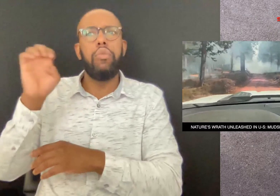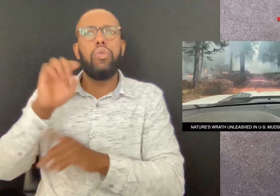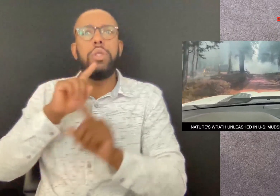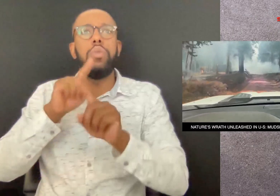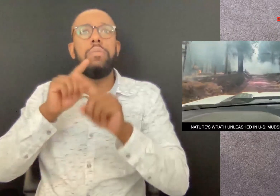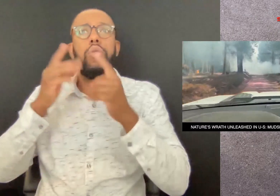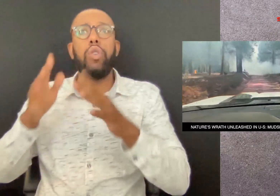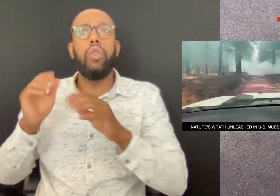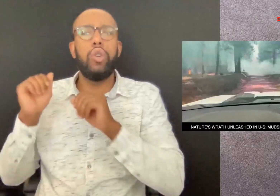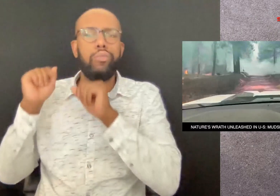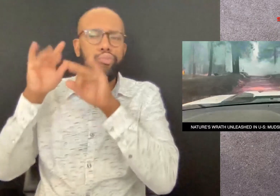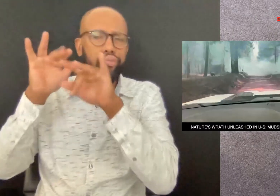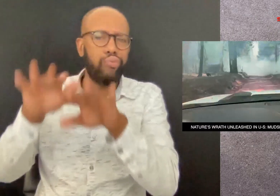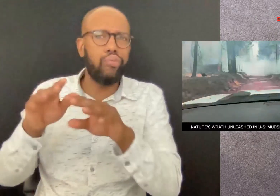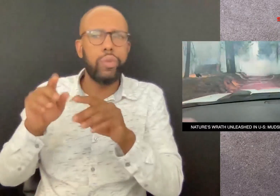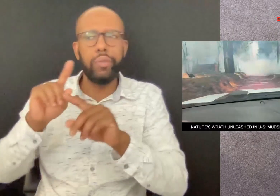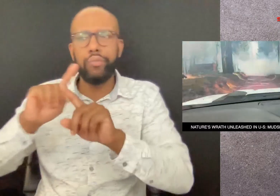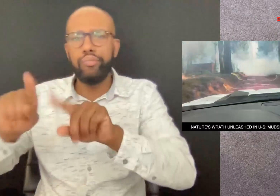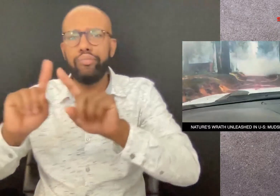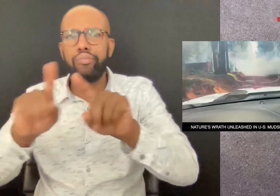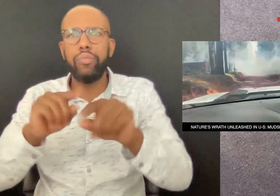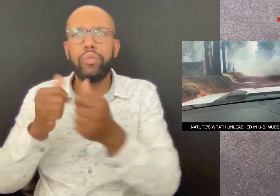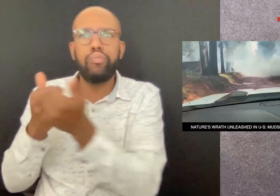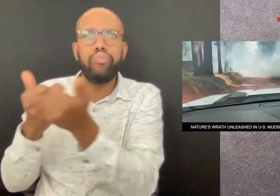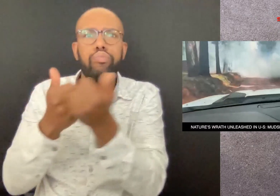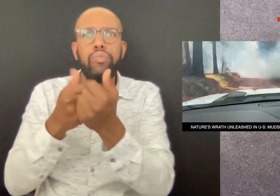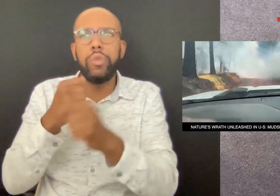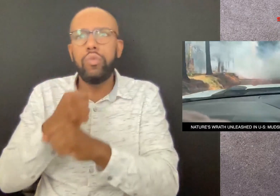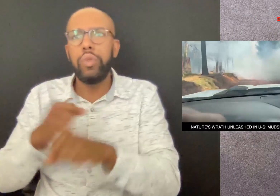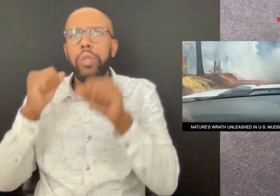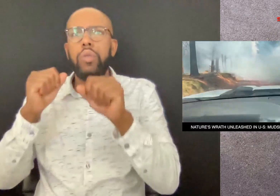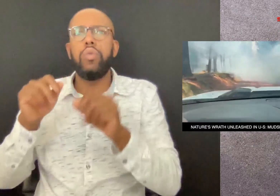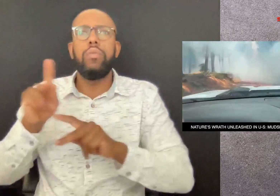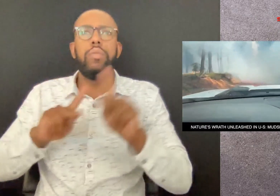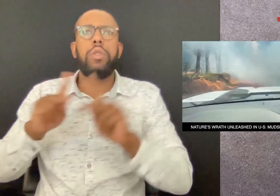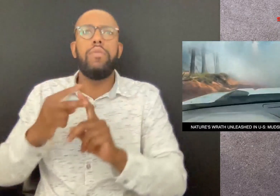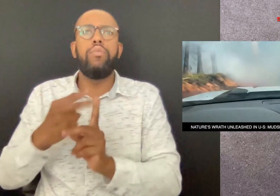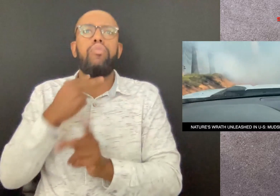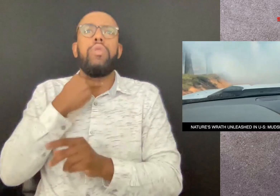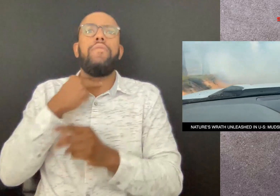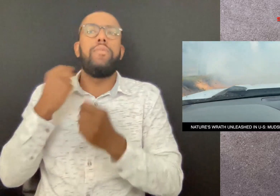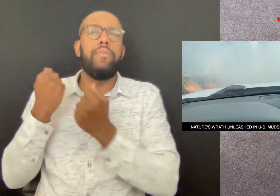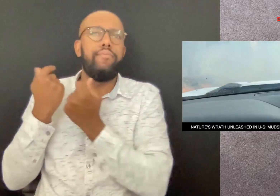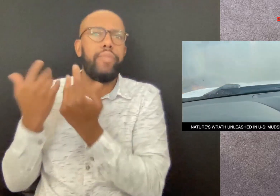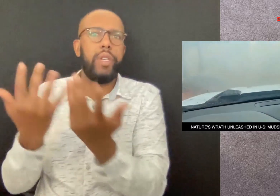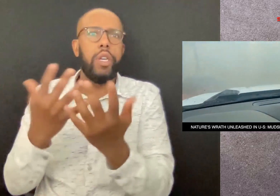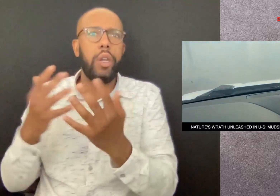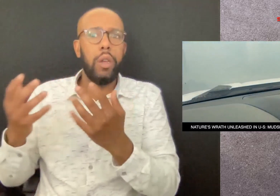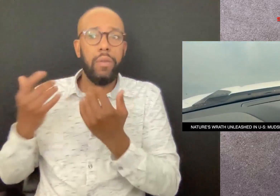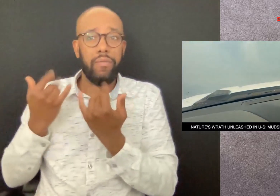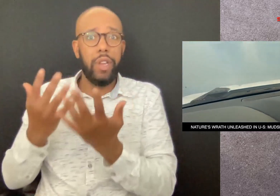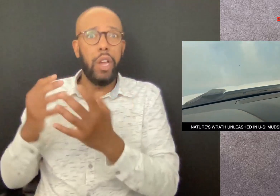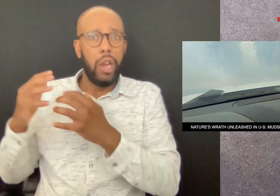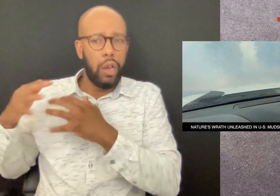California emergency responders race to rescue people trapped by the mosquito fire